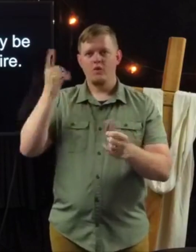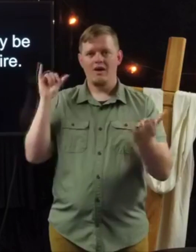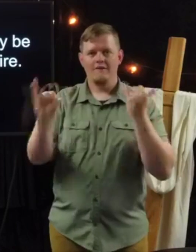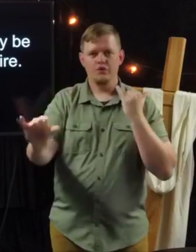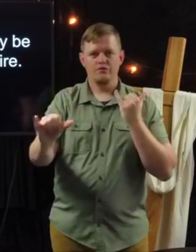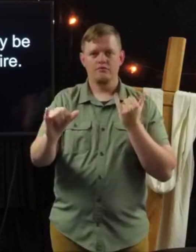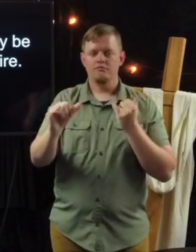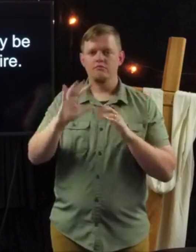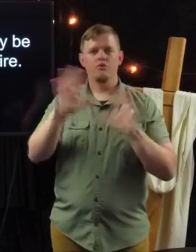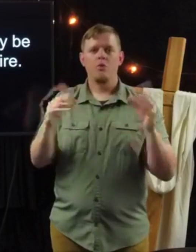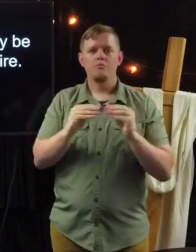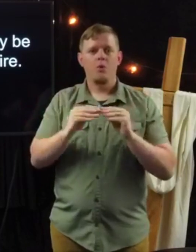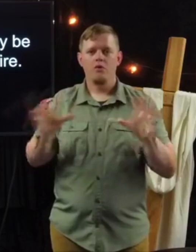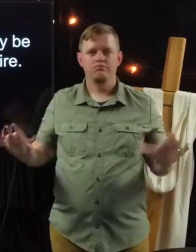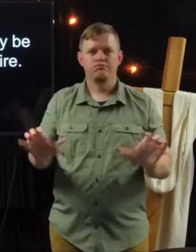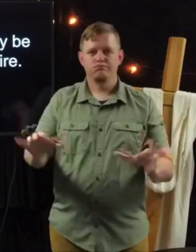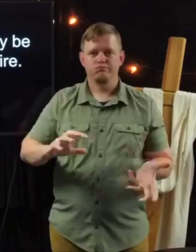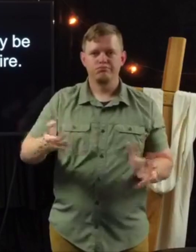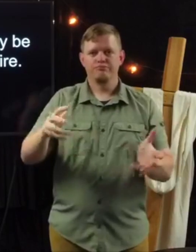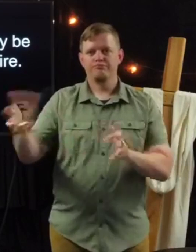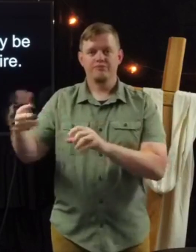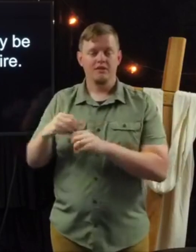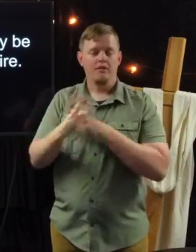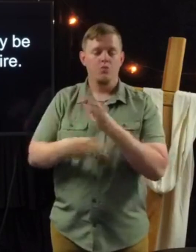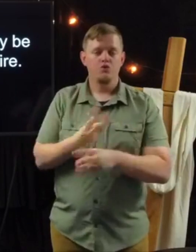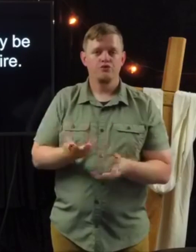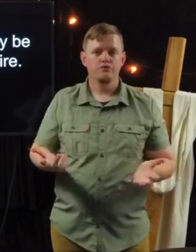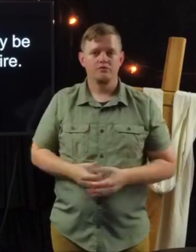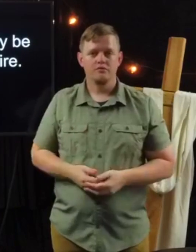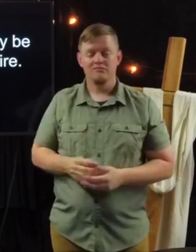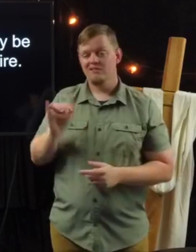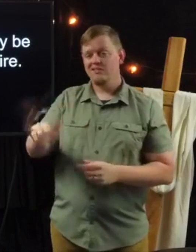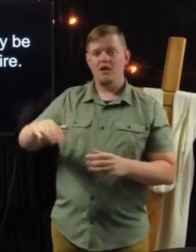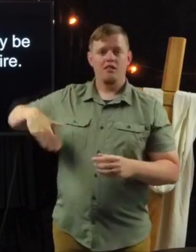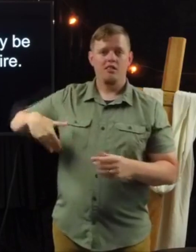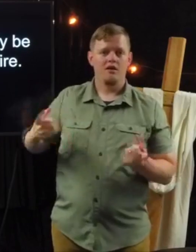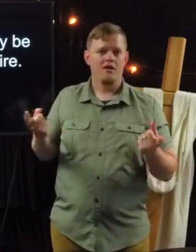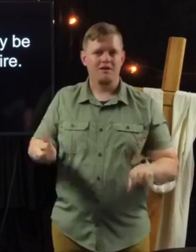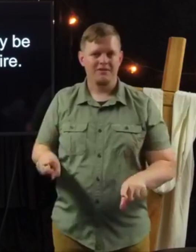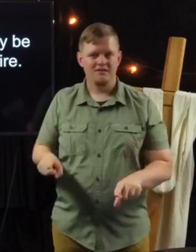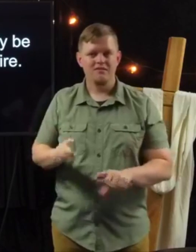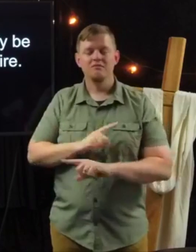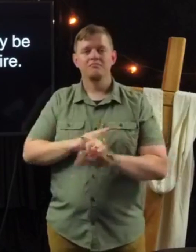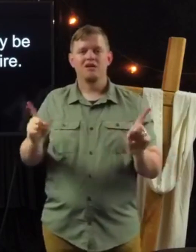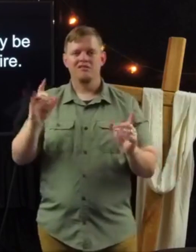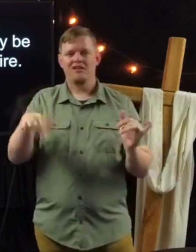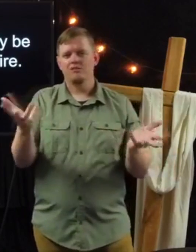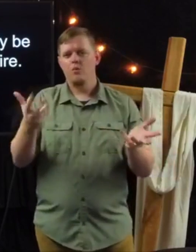they will be punished and forced to stay there forever. No more work in the world. That has not yet happened. But